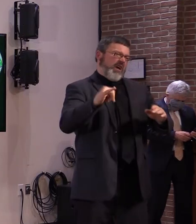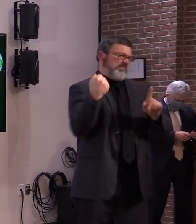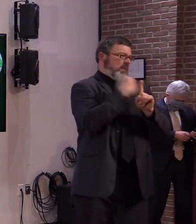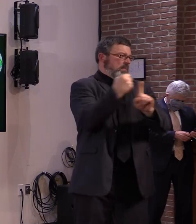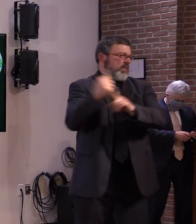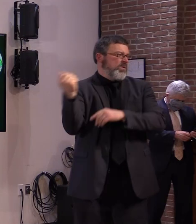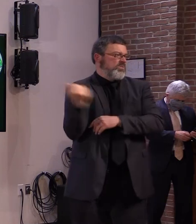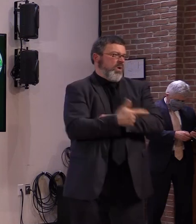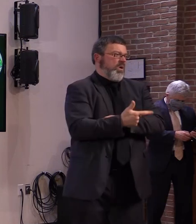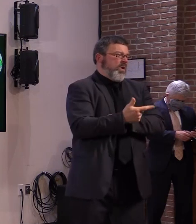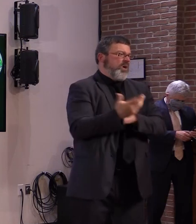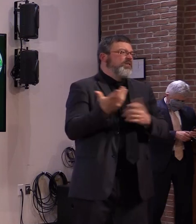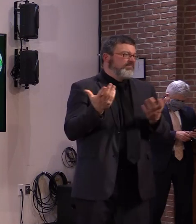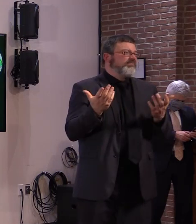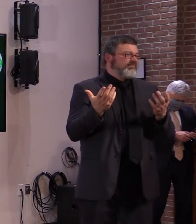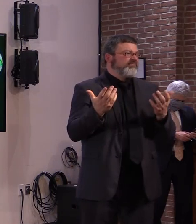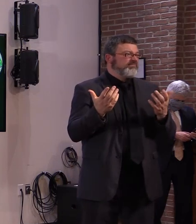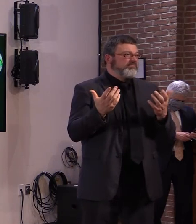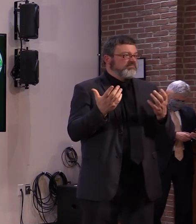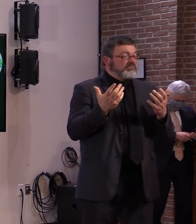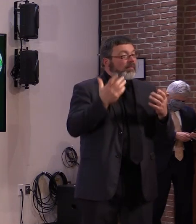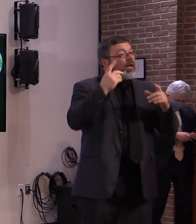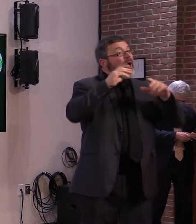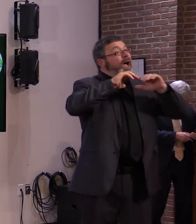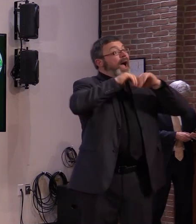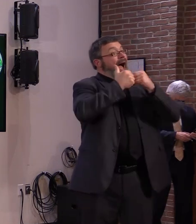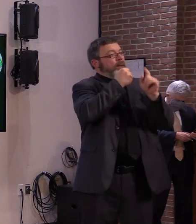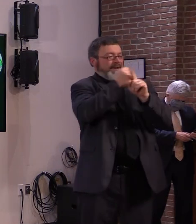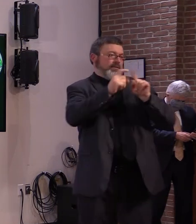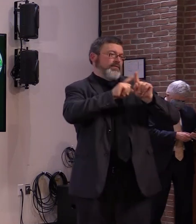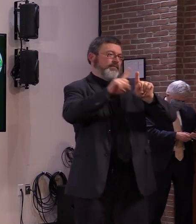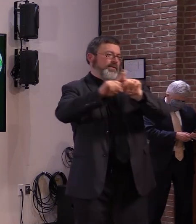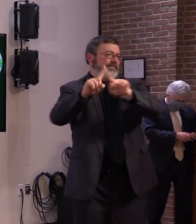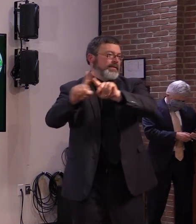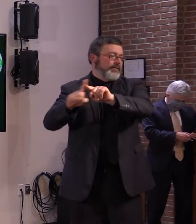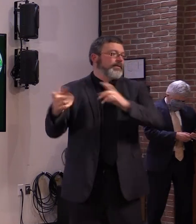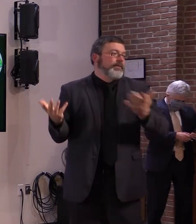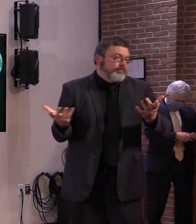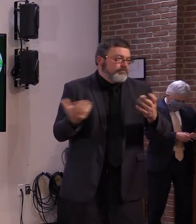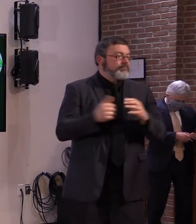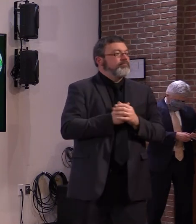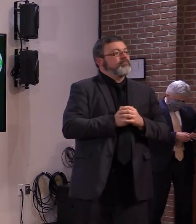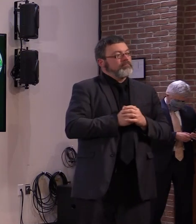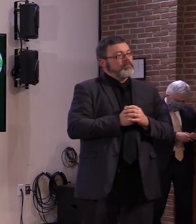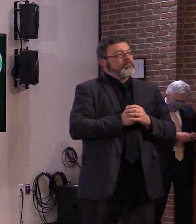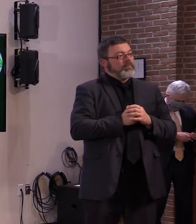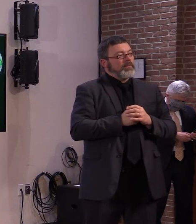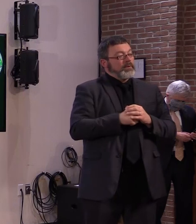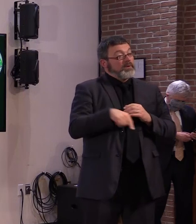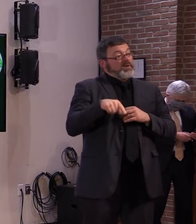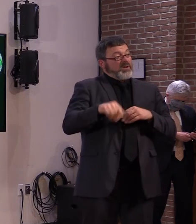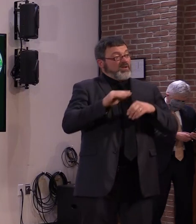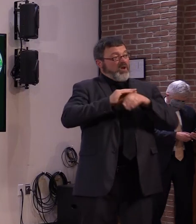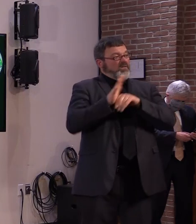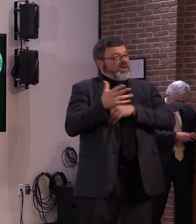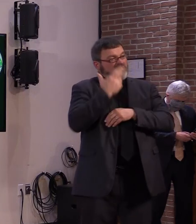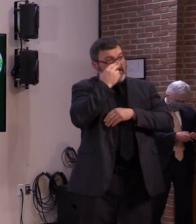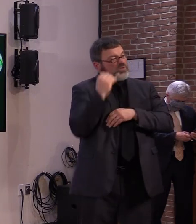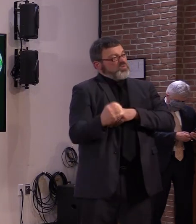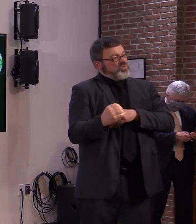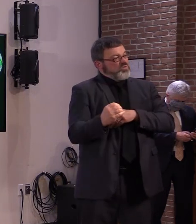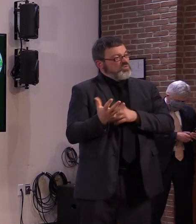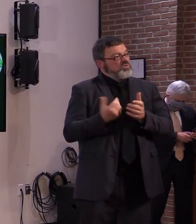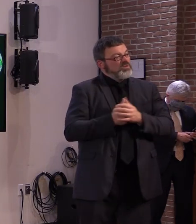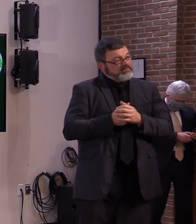and indirectly affects our population. Knowing that the virus does discriminate, I would ask that Vermonters